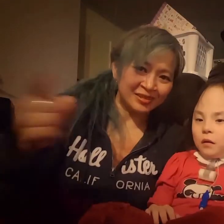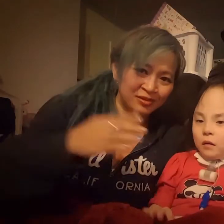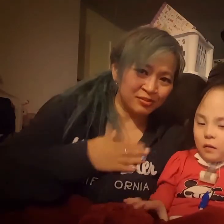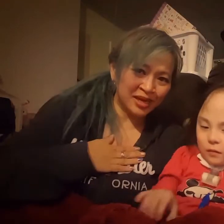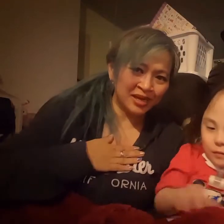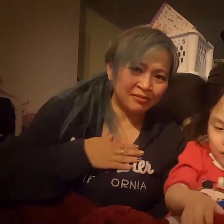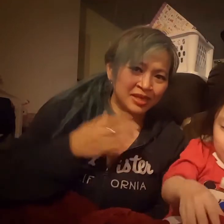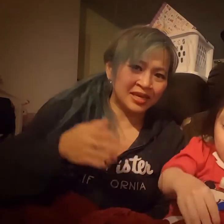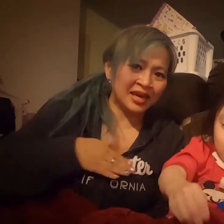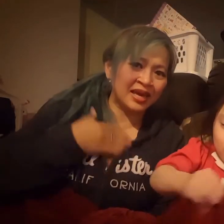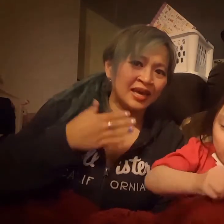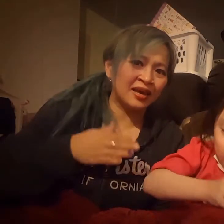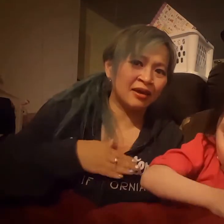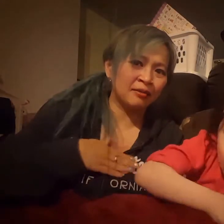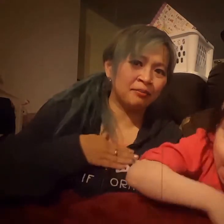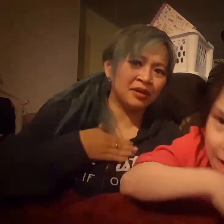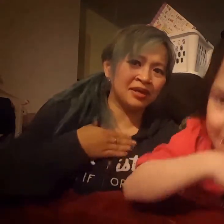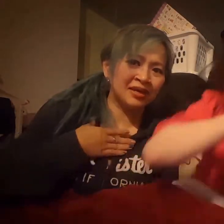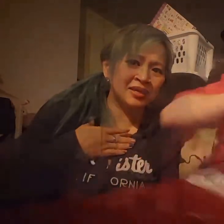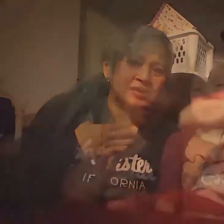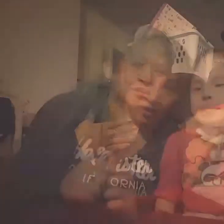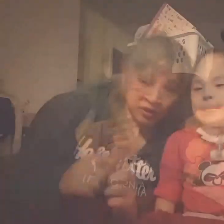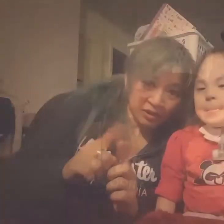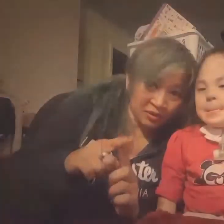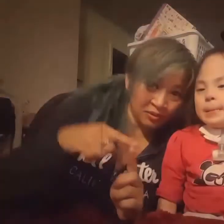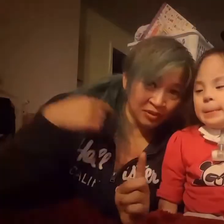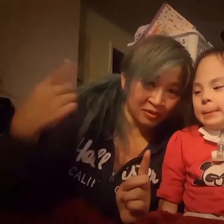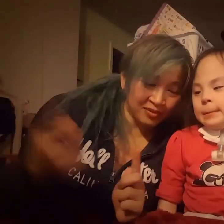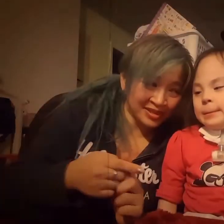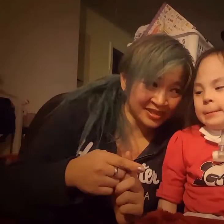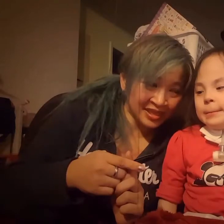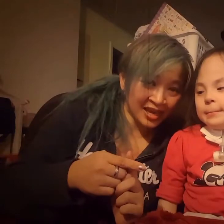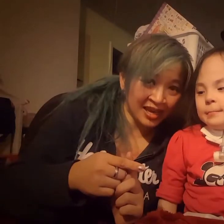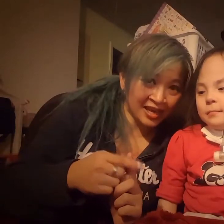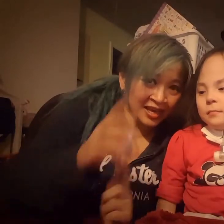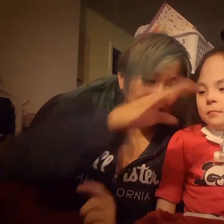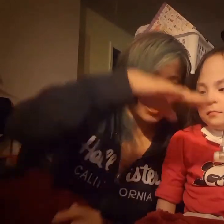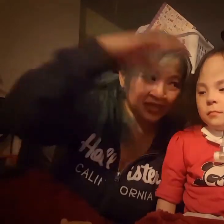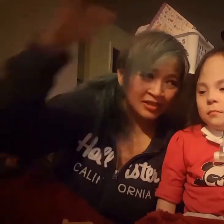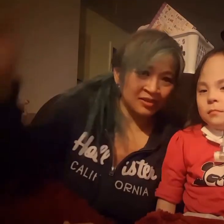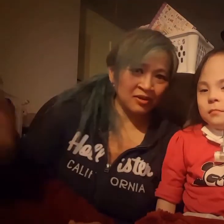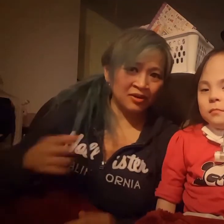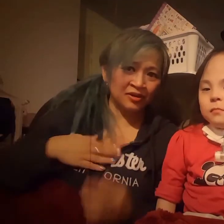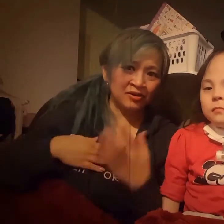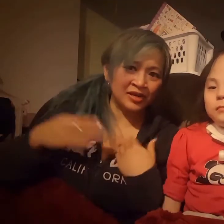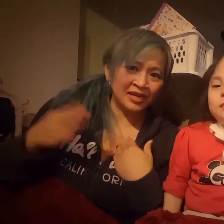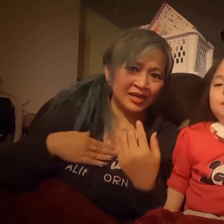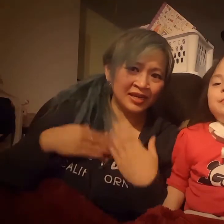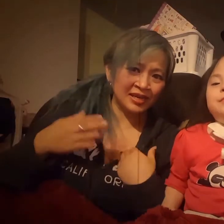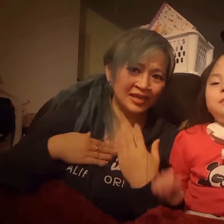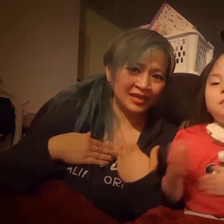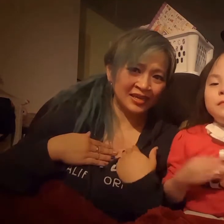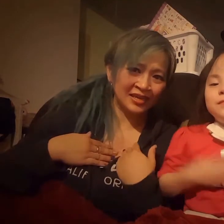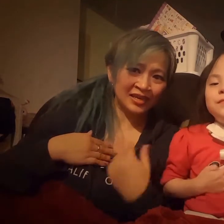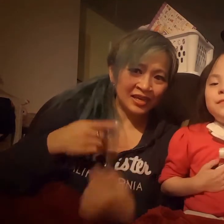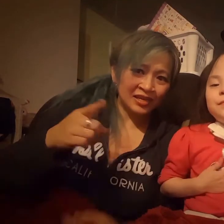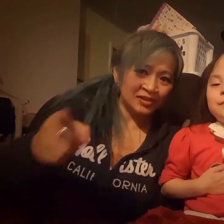You make me happy when skies are gray.